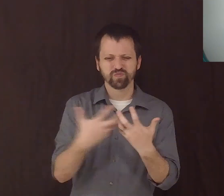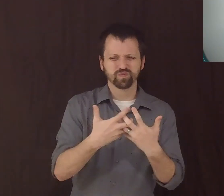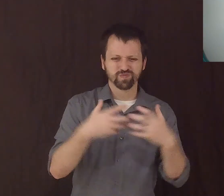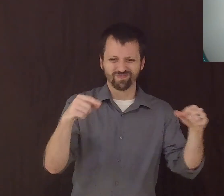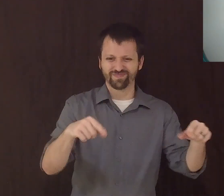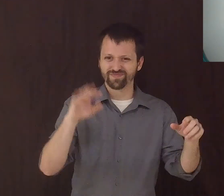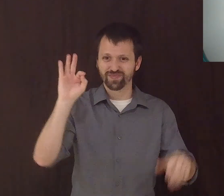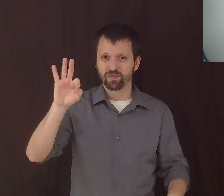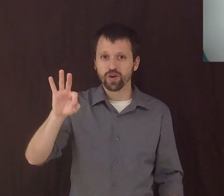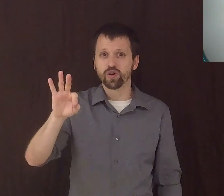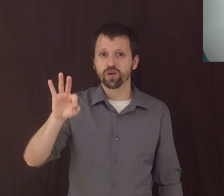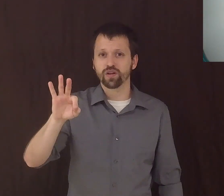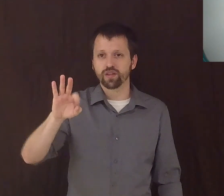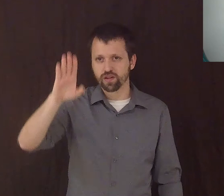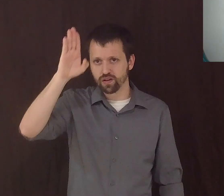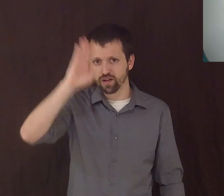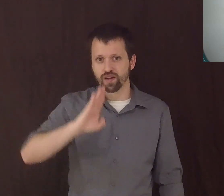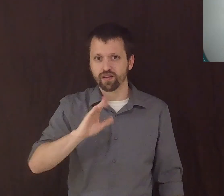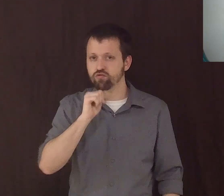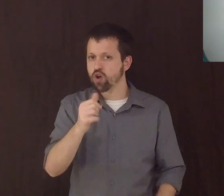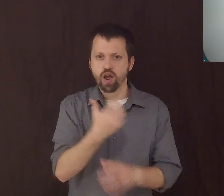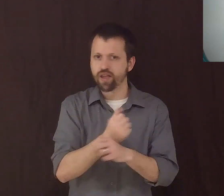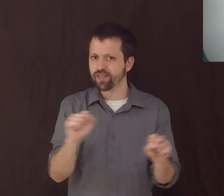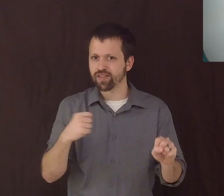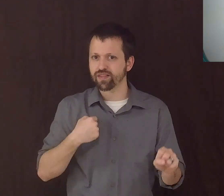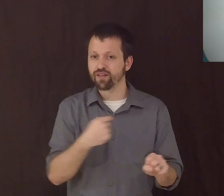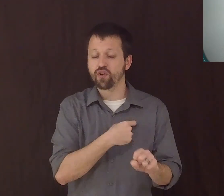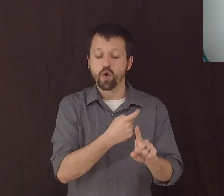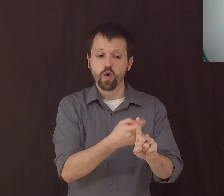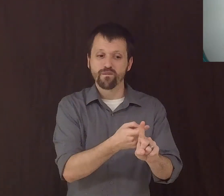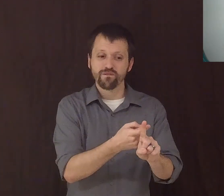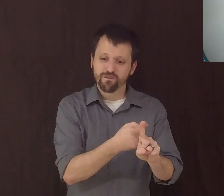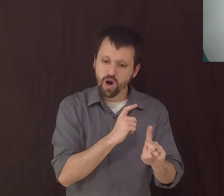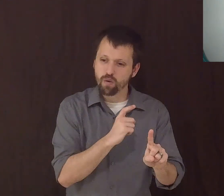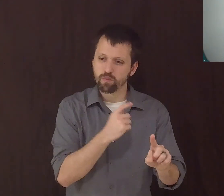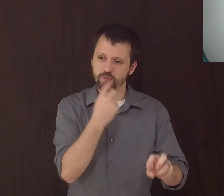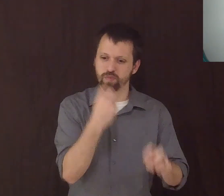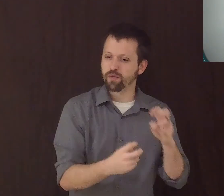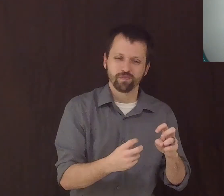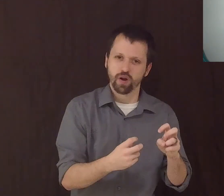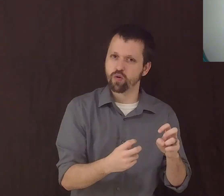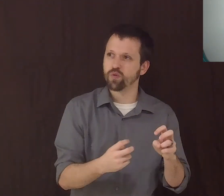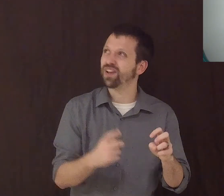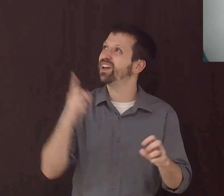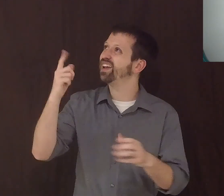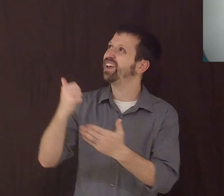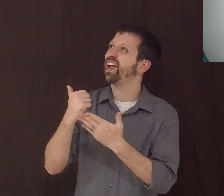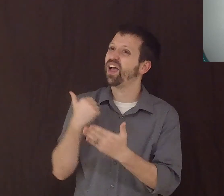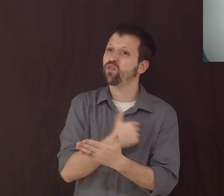know, God doesn't always deliver us, you know, from the fiery furnace, but He'll deliver us through